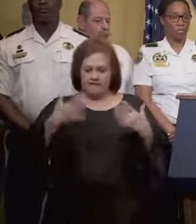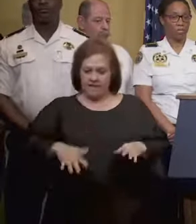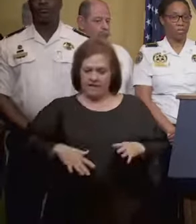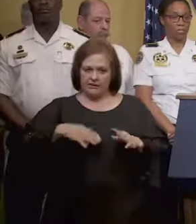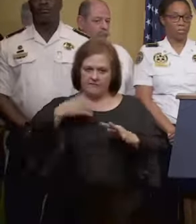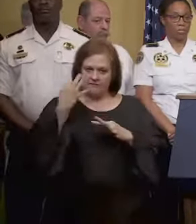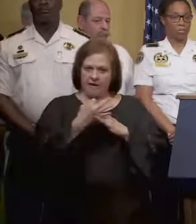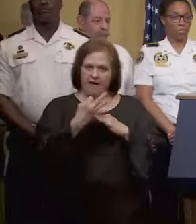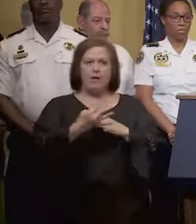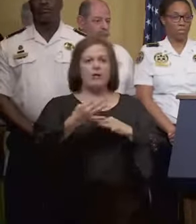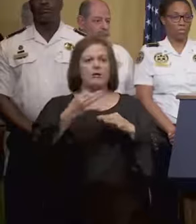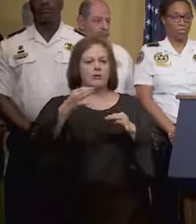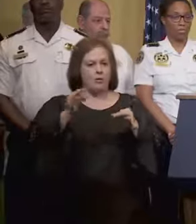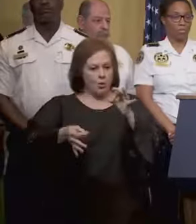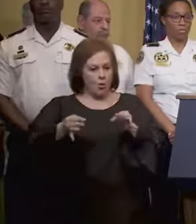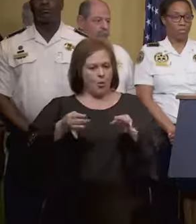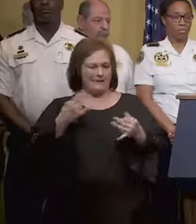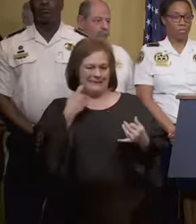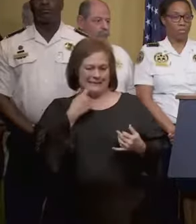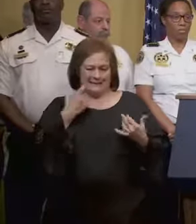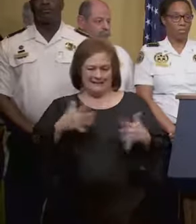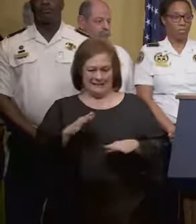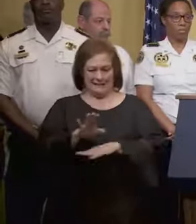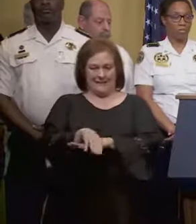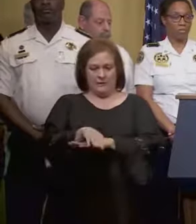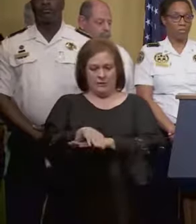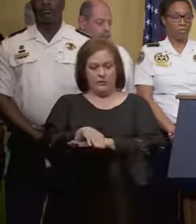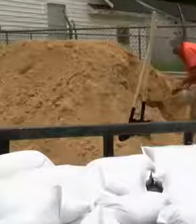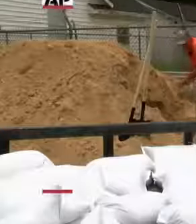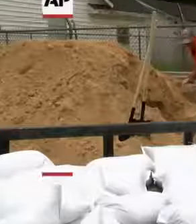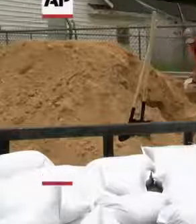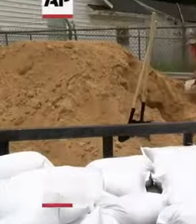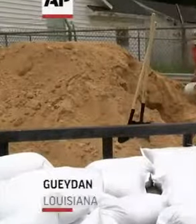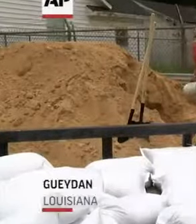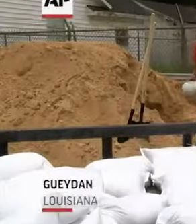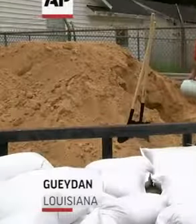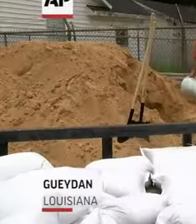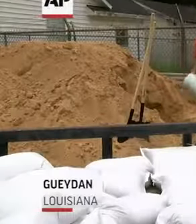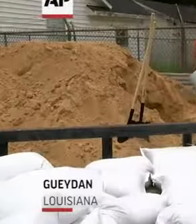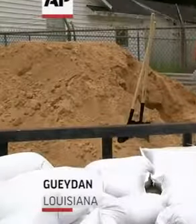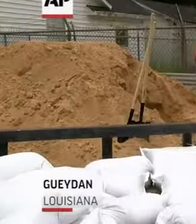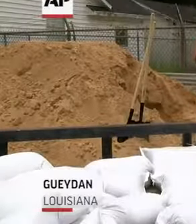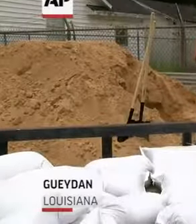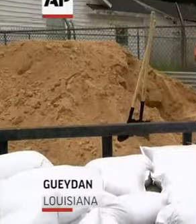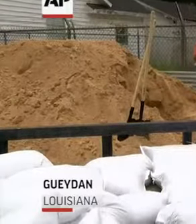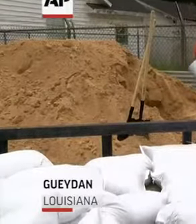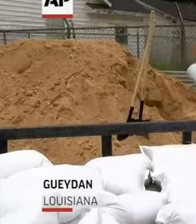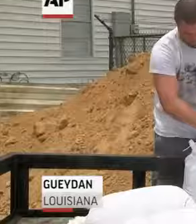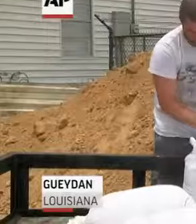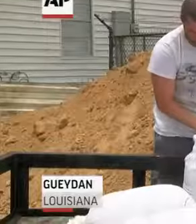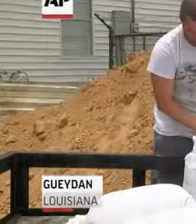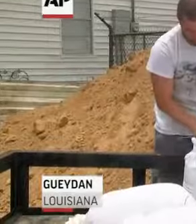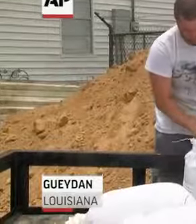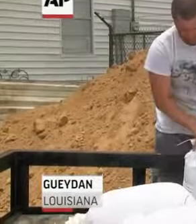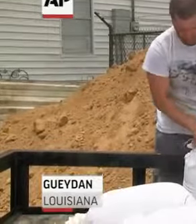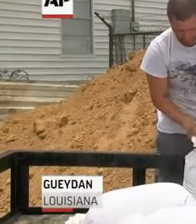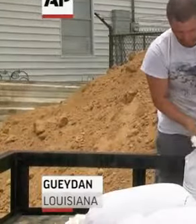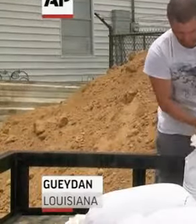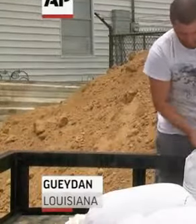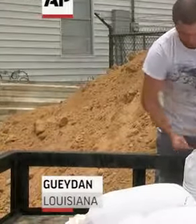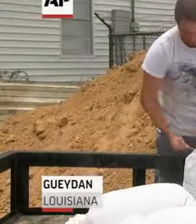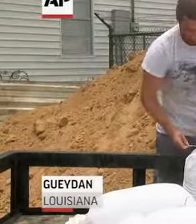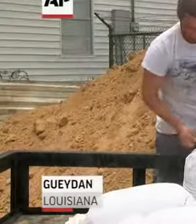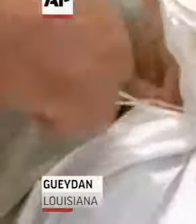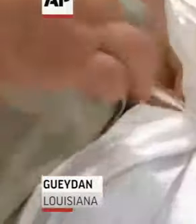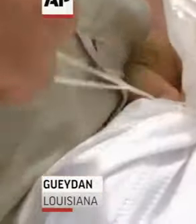with the courts this afternoon. While it is uncertain what the impact will be, we will be affected and we